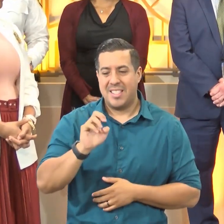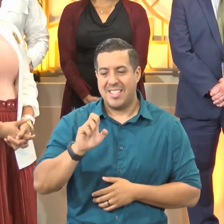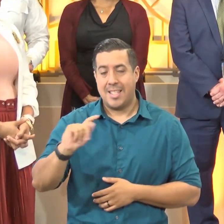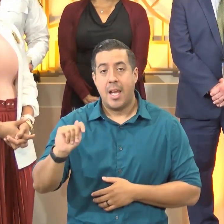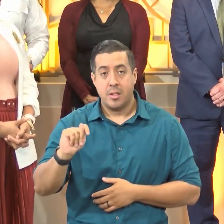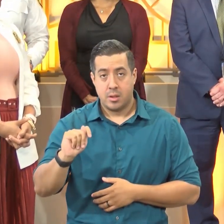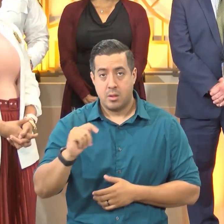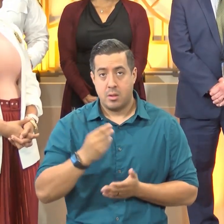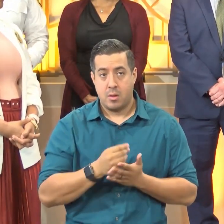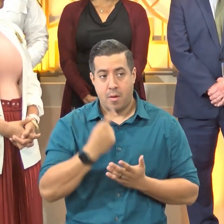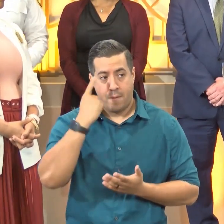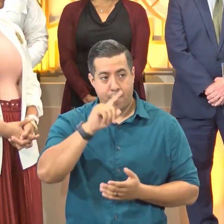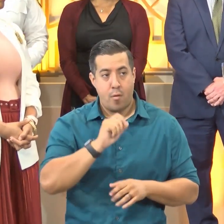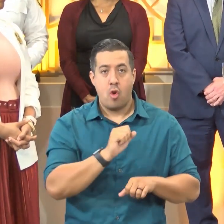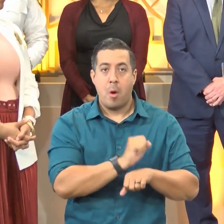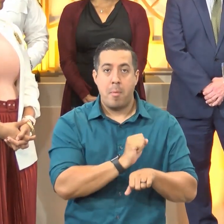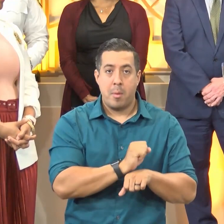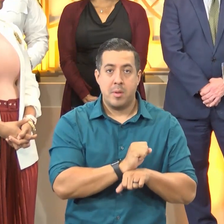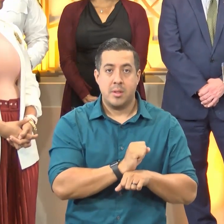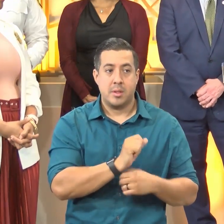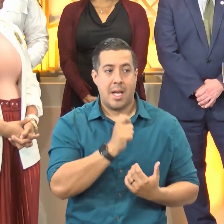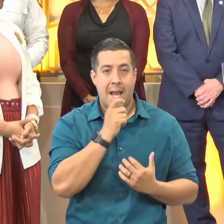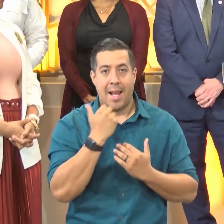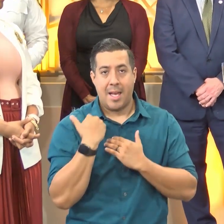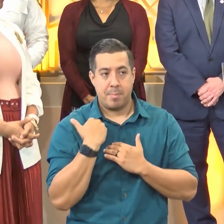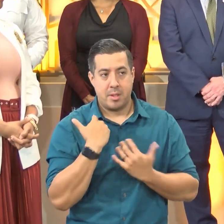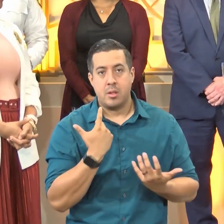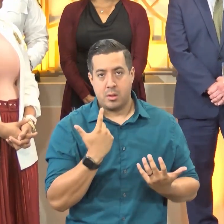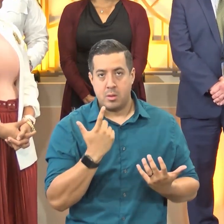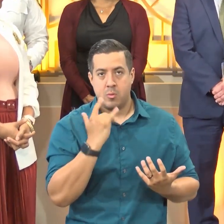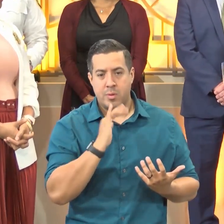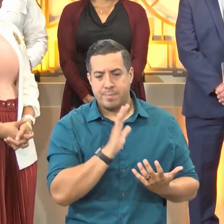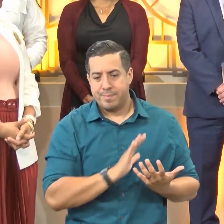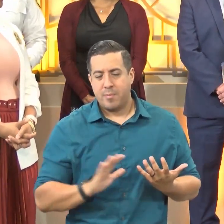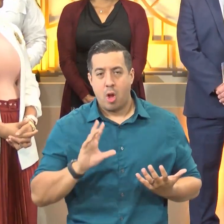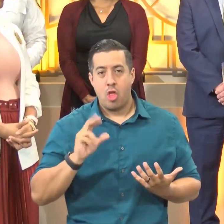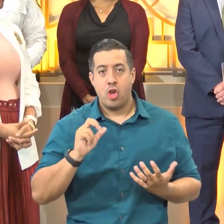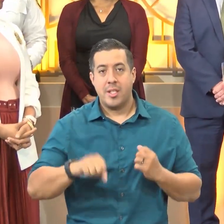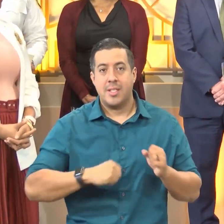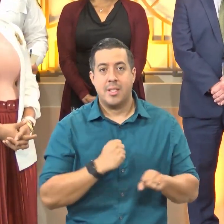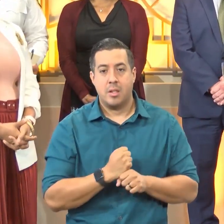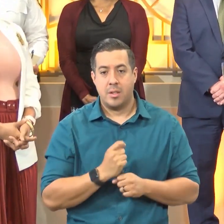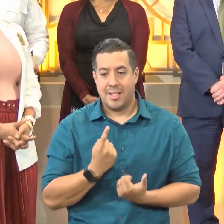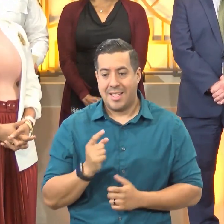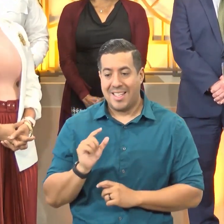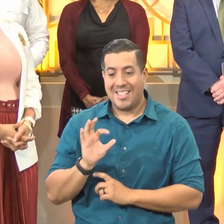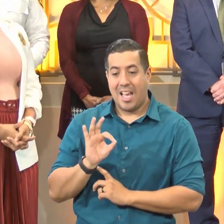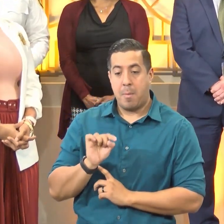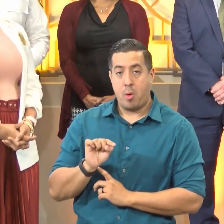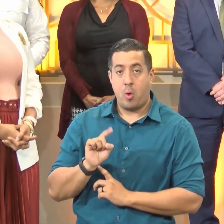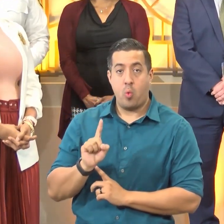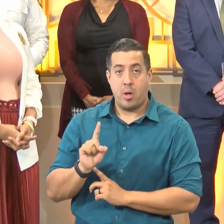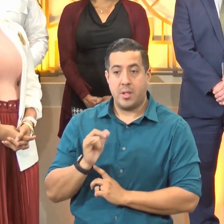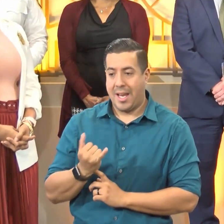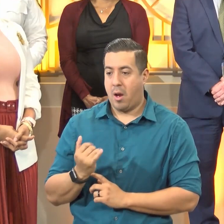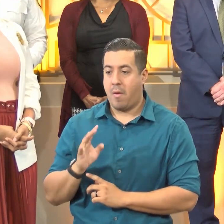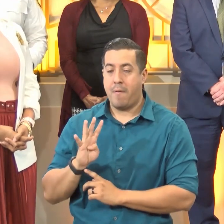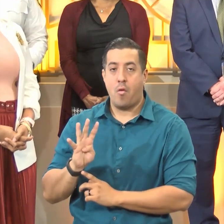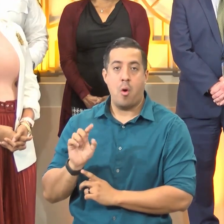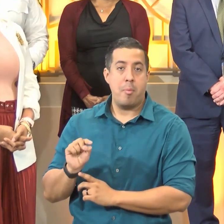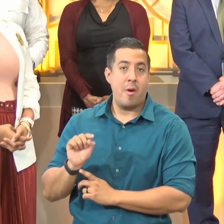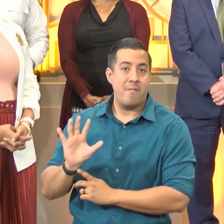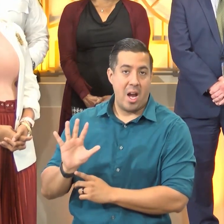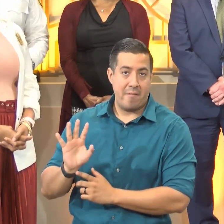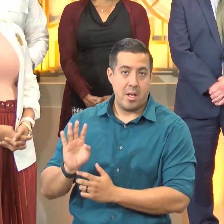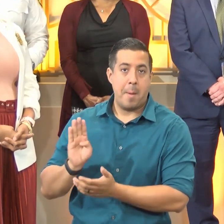other post-employment benefit liability to half over the next 30 years from $9.1 billion to $4.5